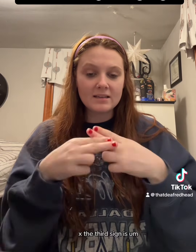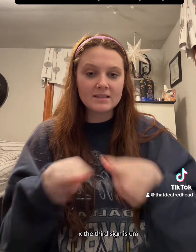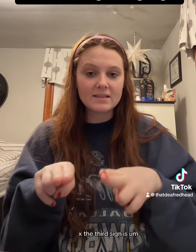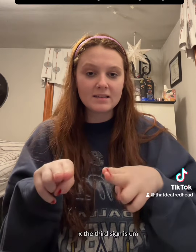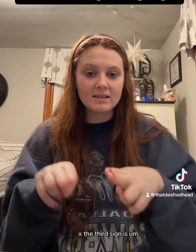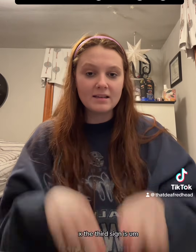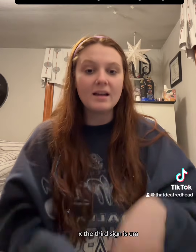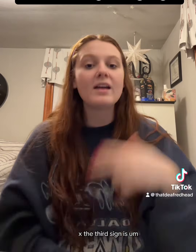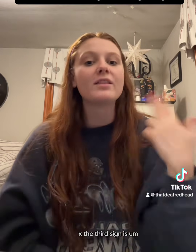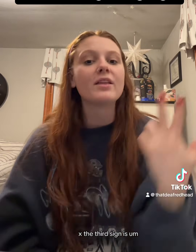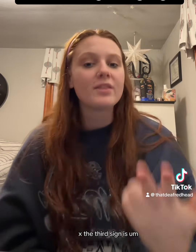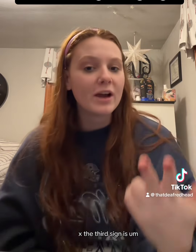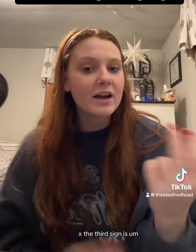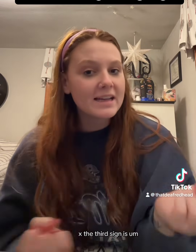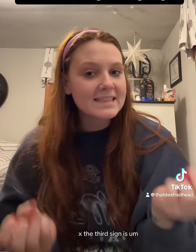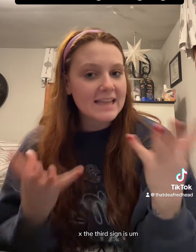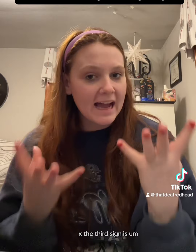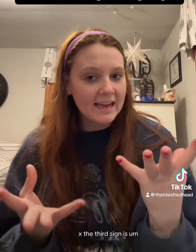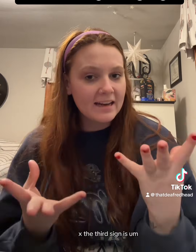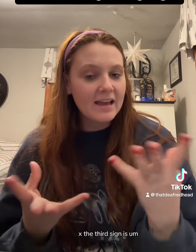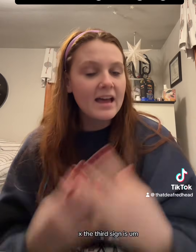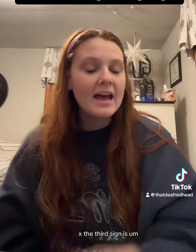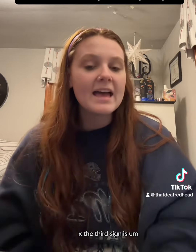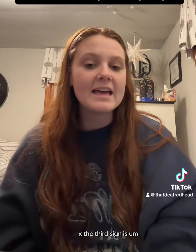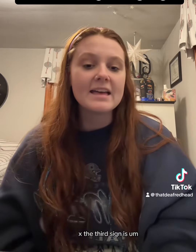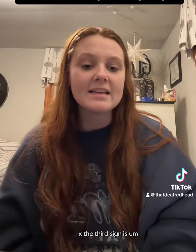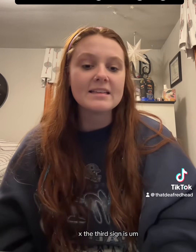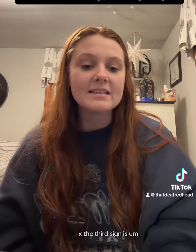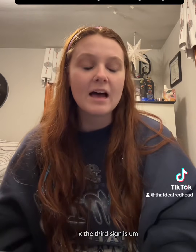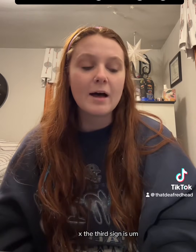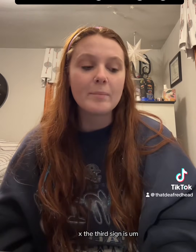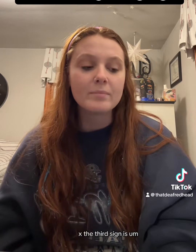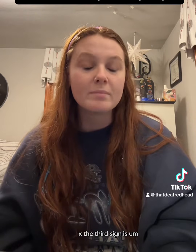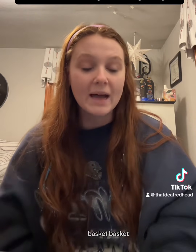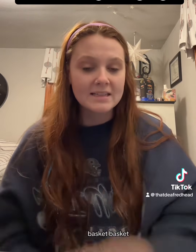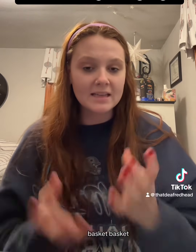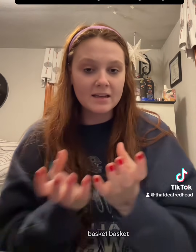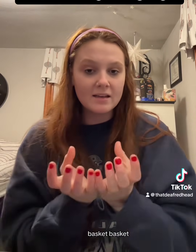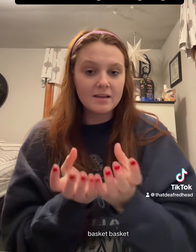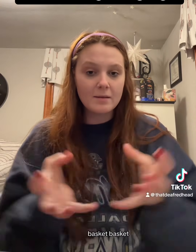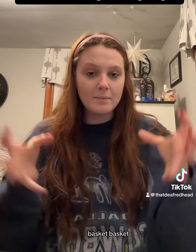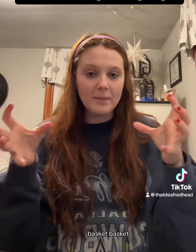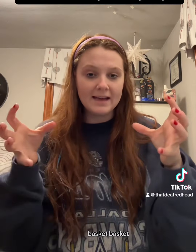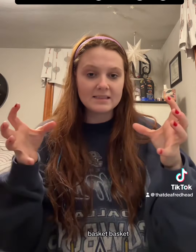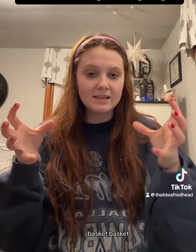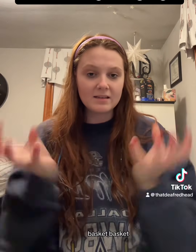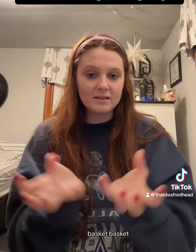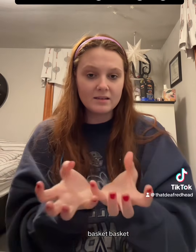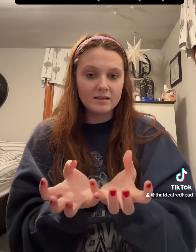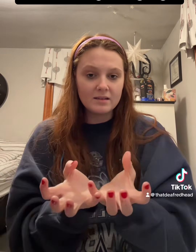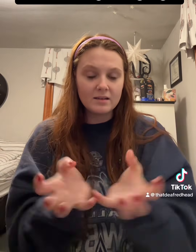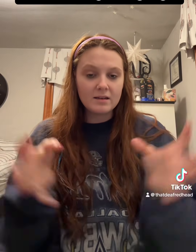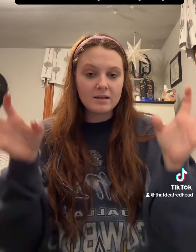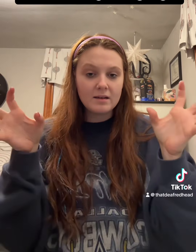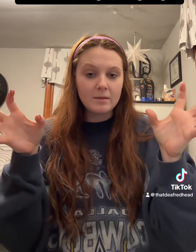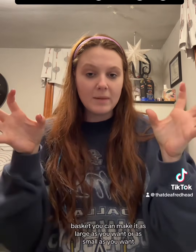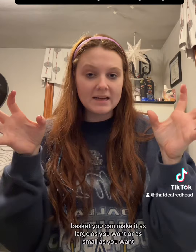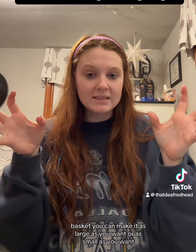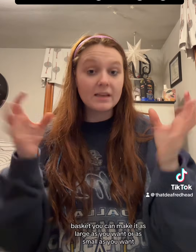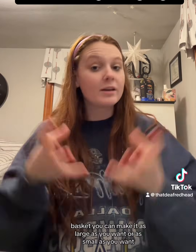Eggs. The third sign is basket. Basket. Basket. You can make it